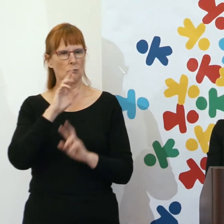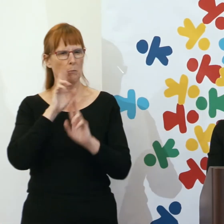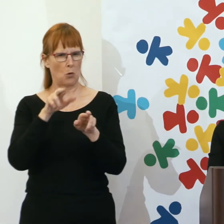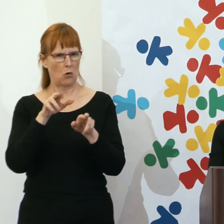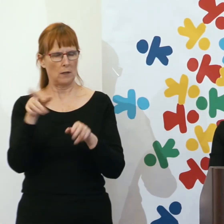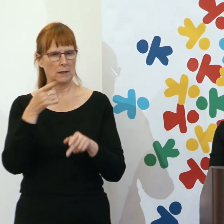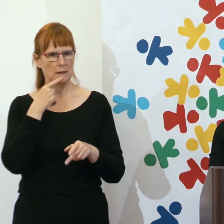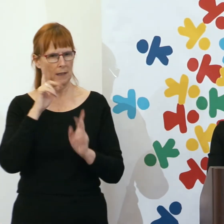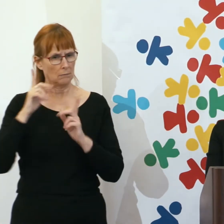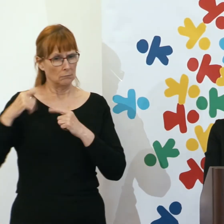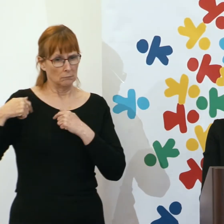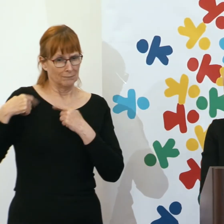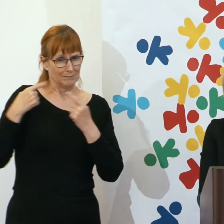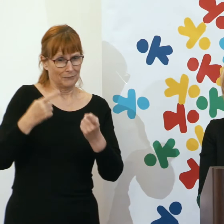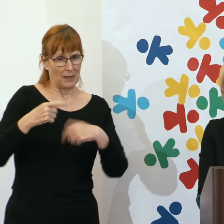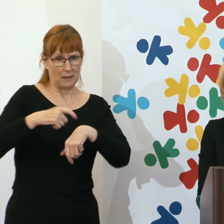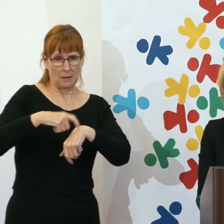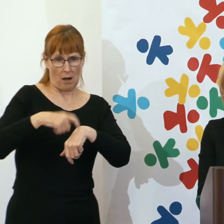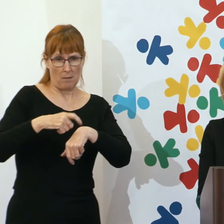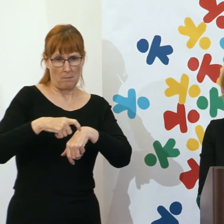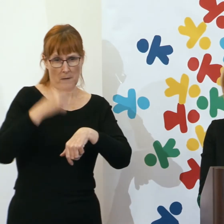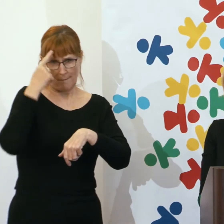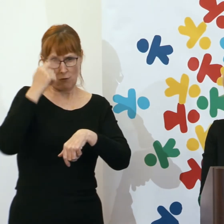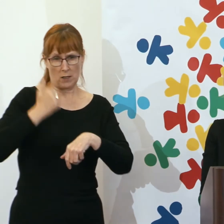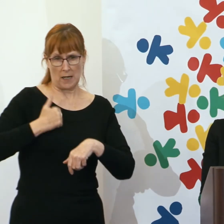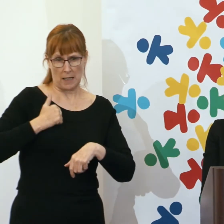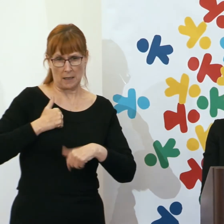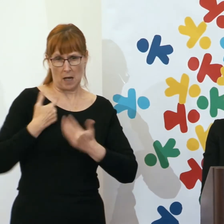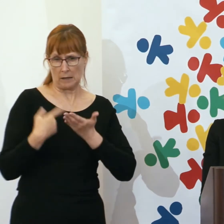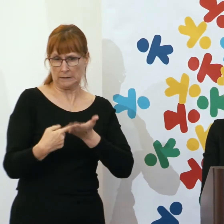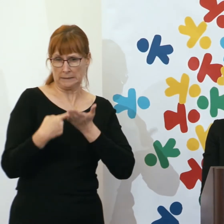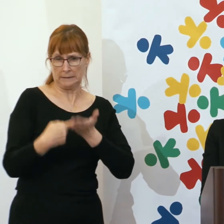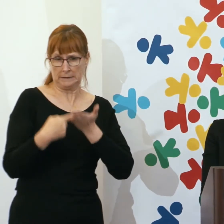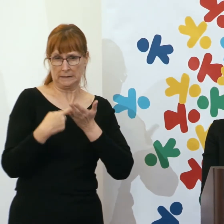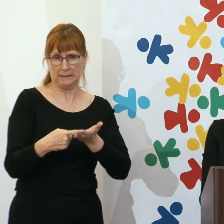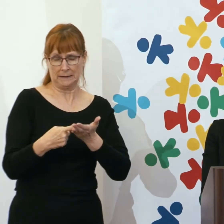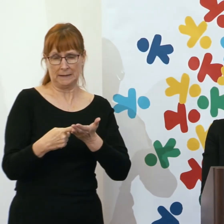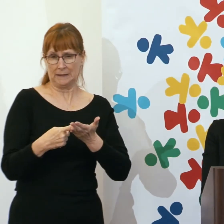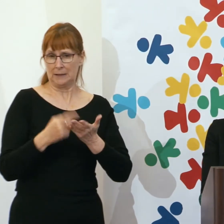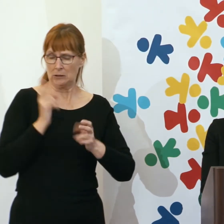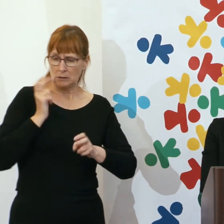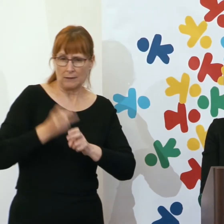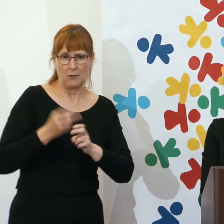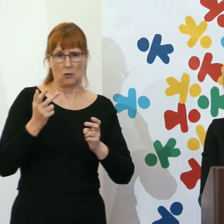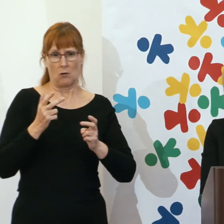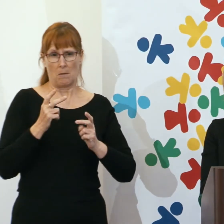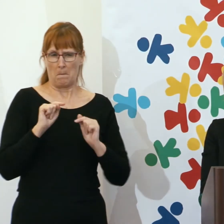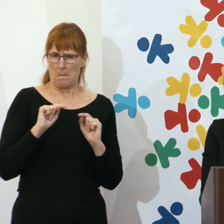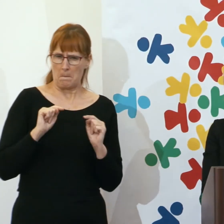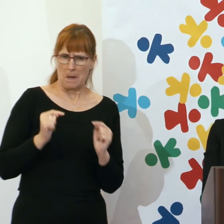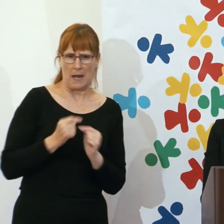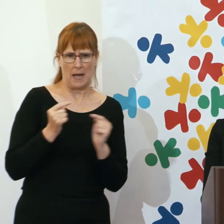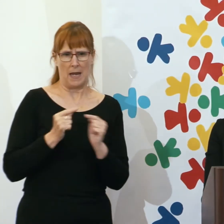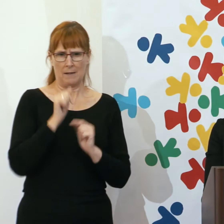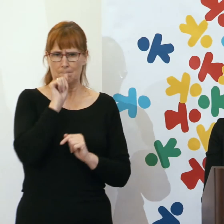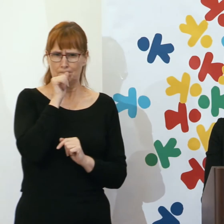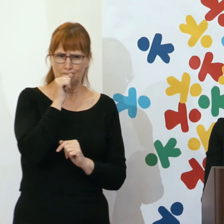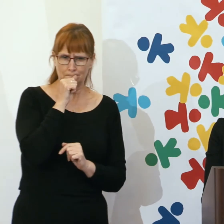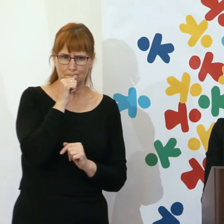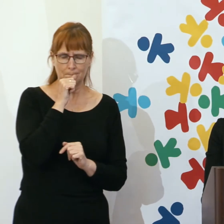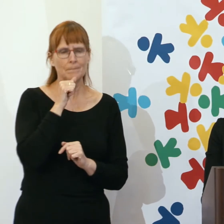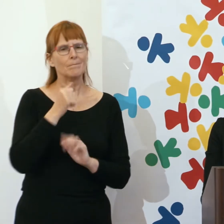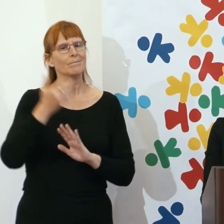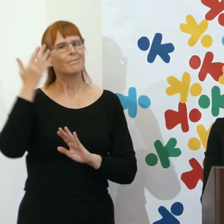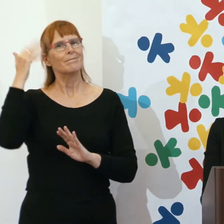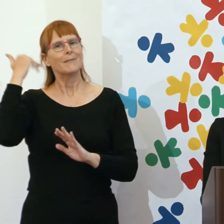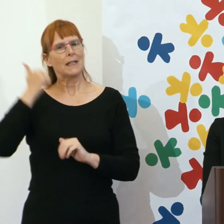this has been a difficult, inspiring, and painful journey. The residential school